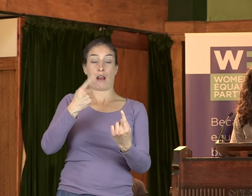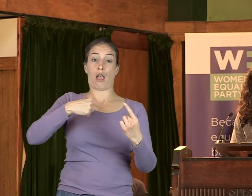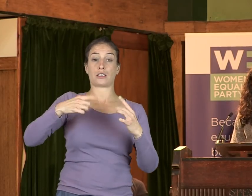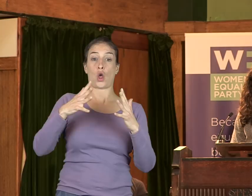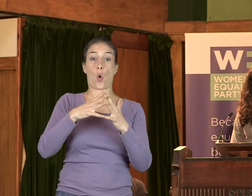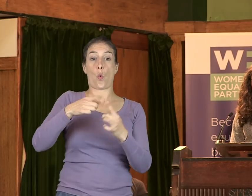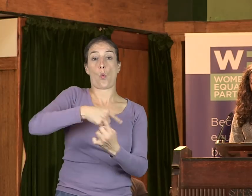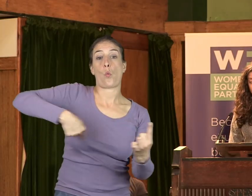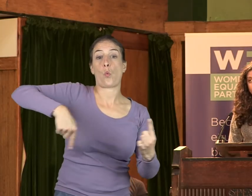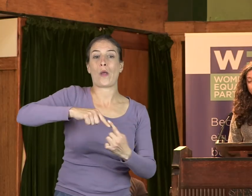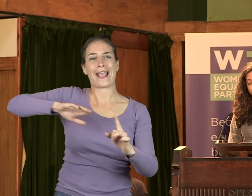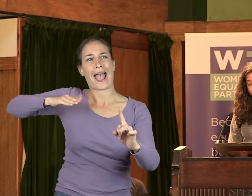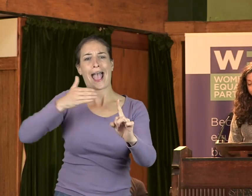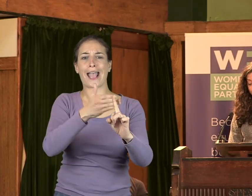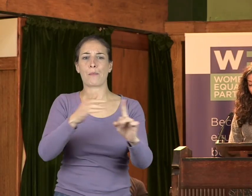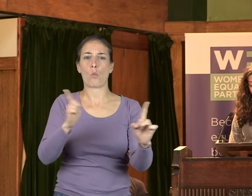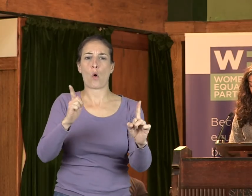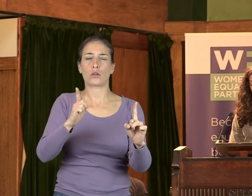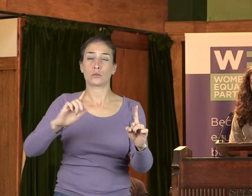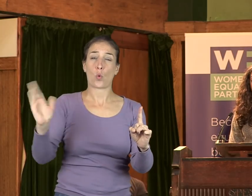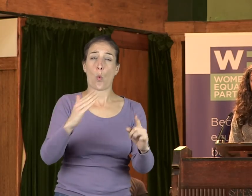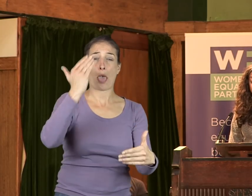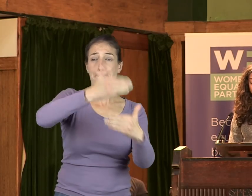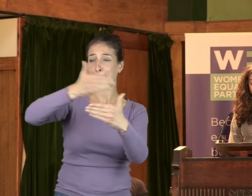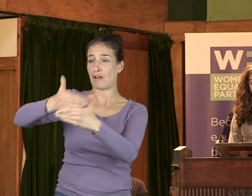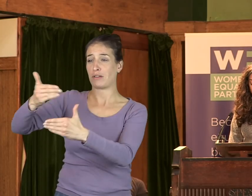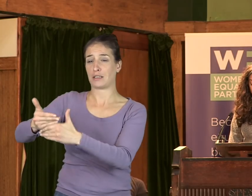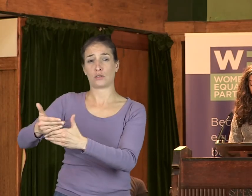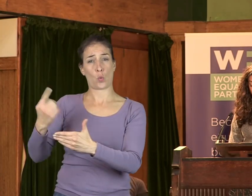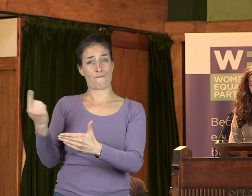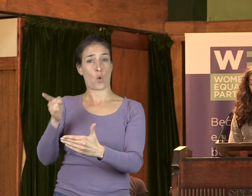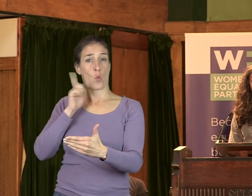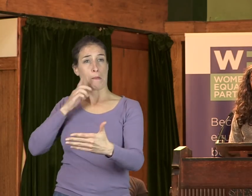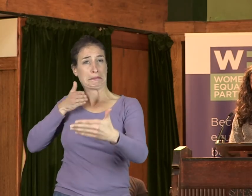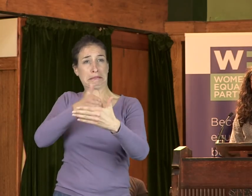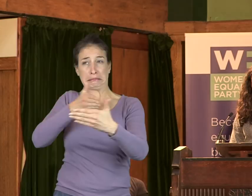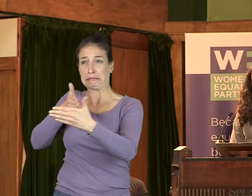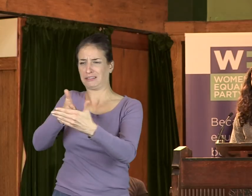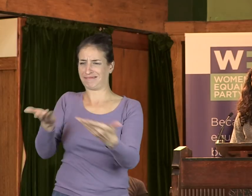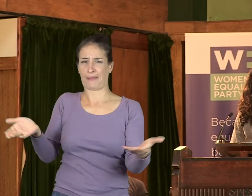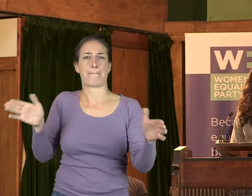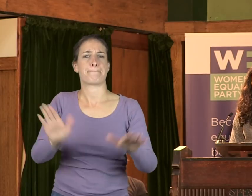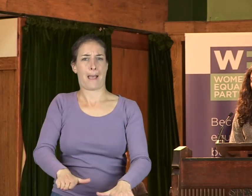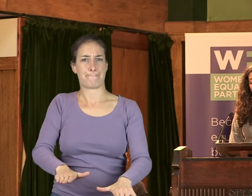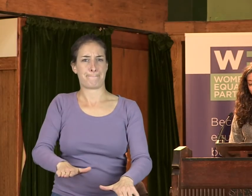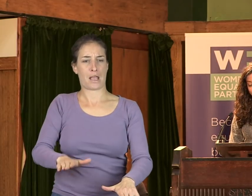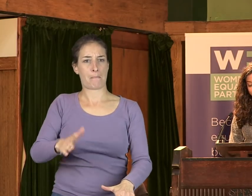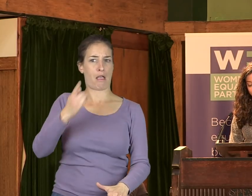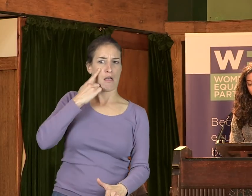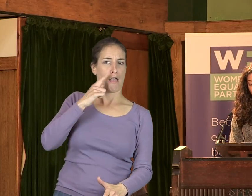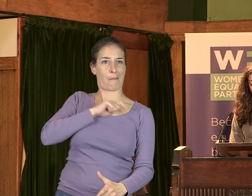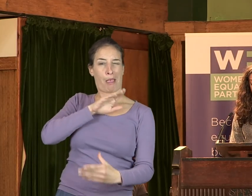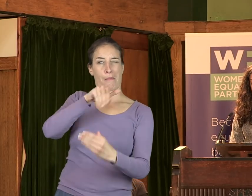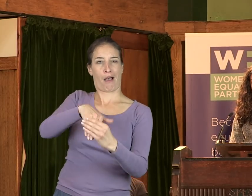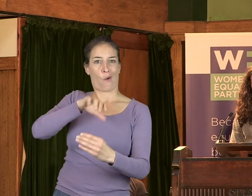obstacles and barriers facing women in Britain today. I decided to become a member, not only because I'm a woman and a